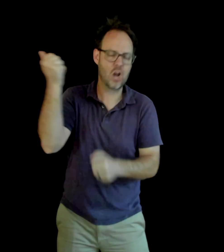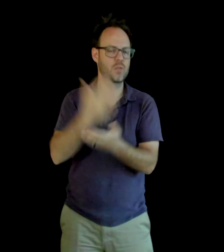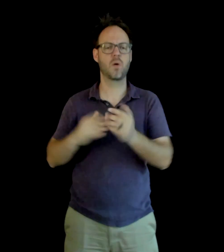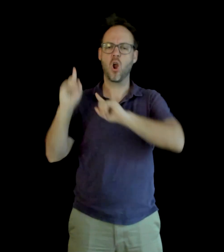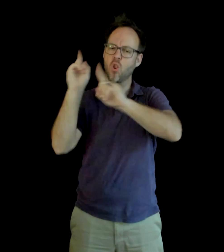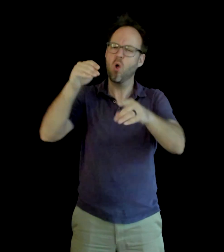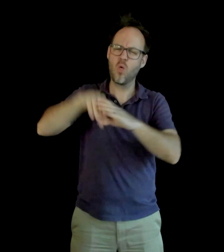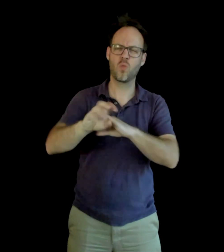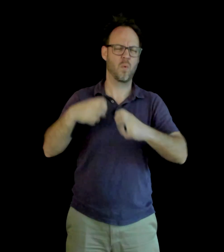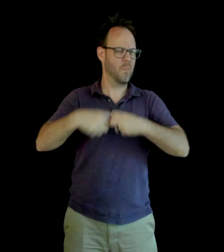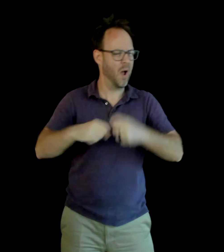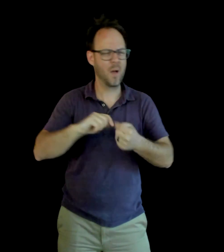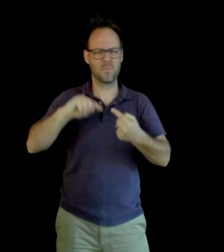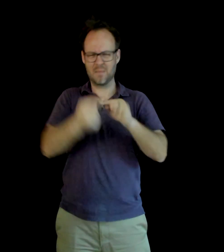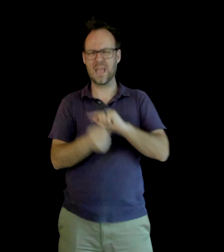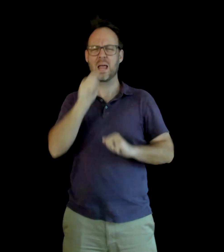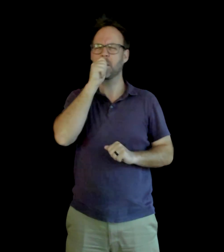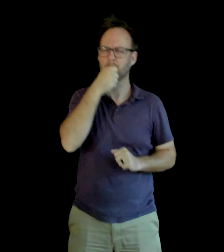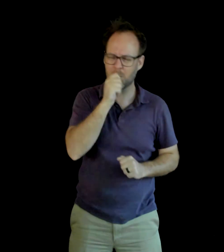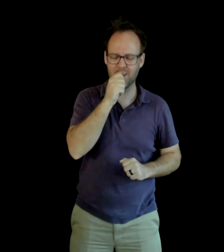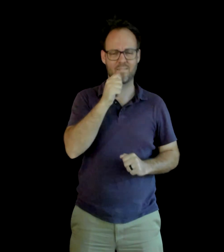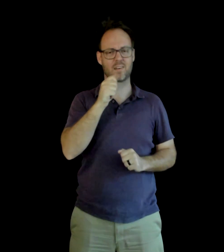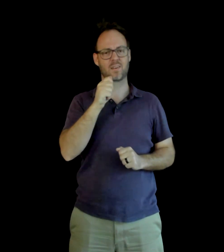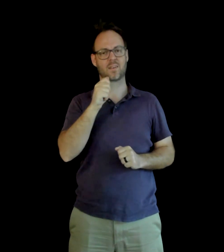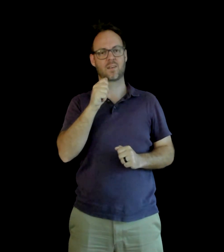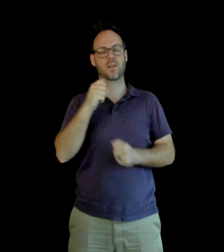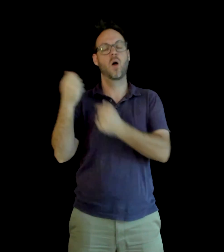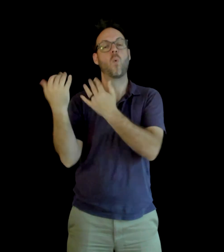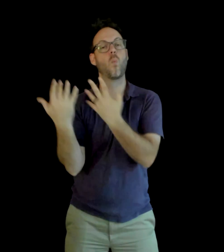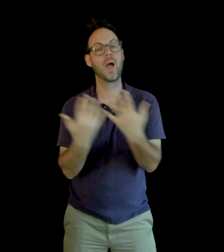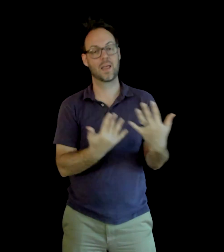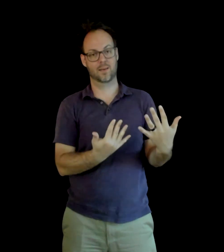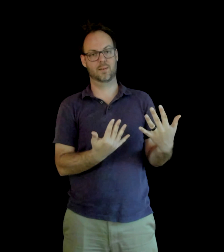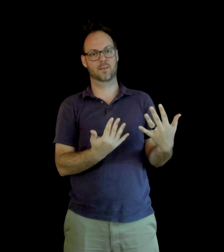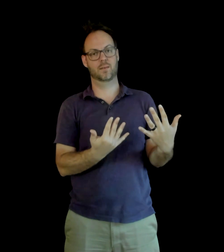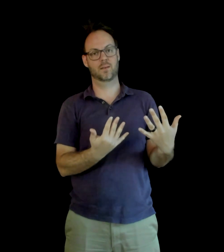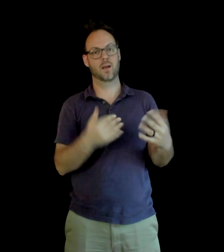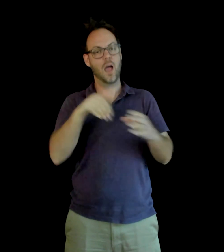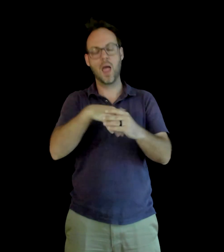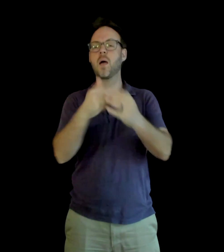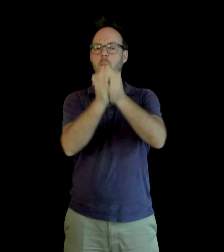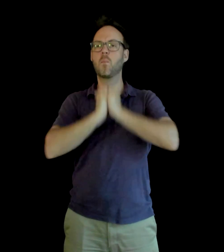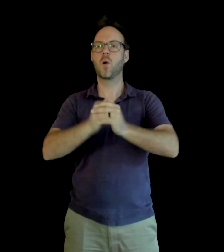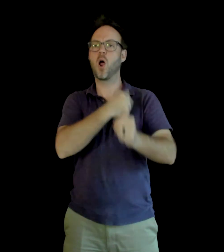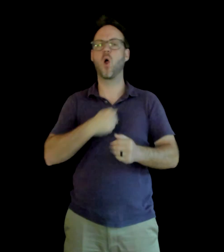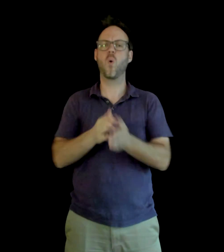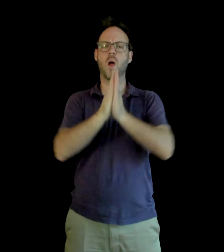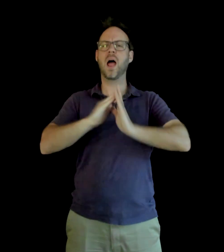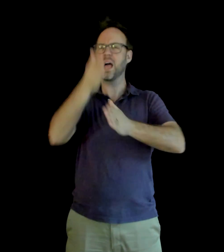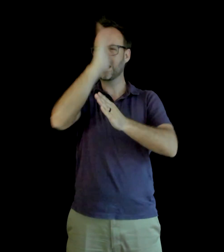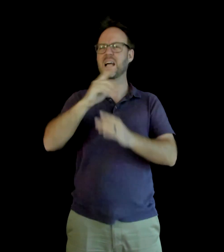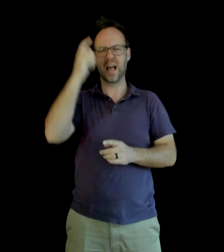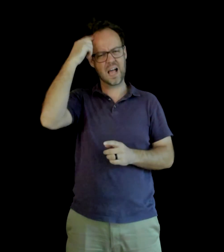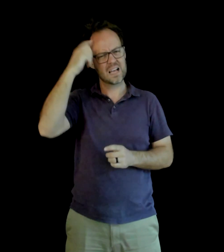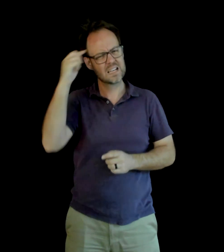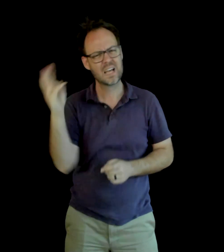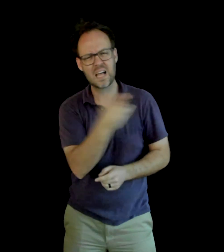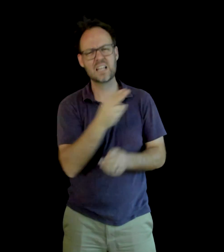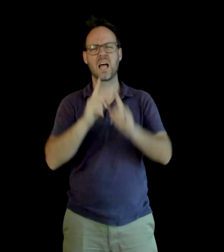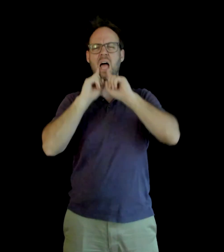That's the hardest part of going through problems, pain, and suffering, is waiting. In prayer, we ask God to consider us